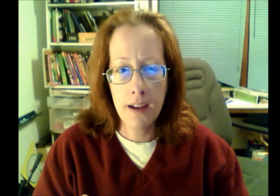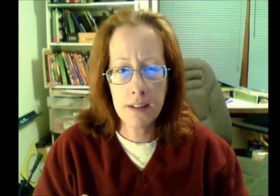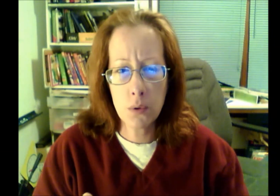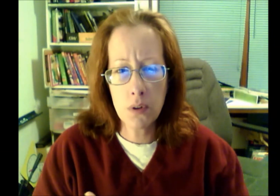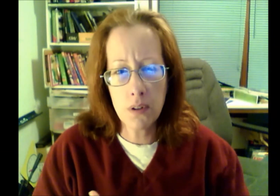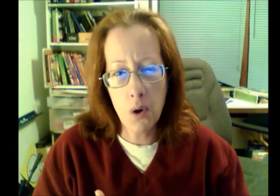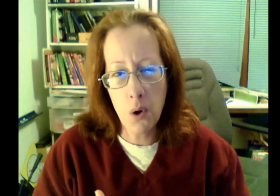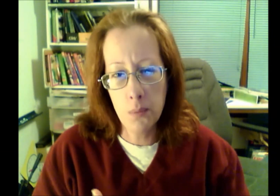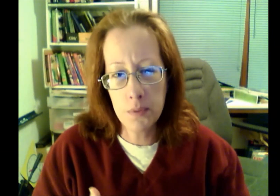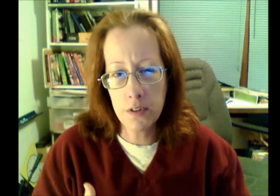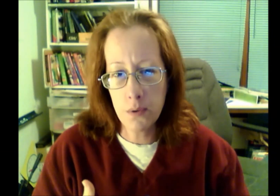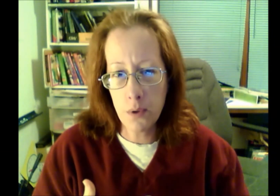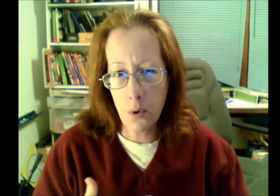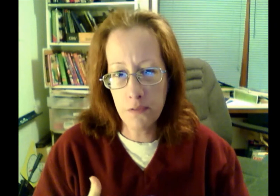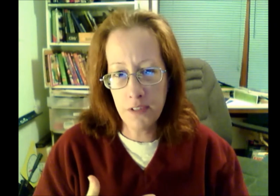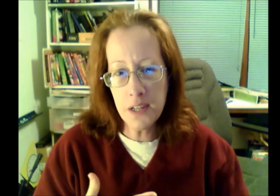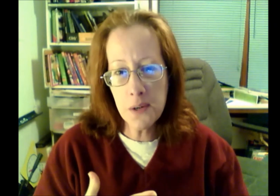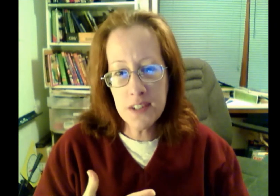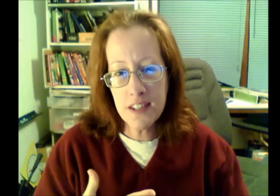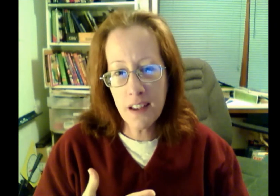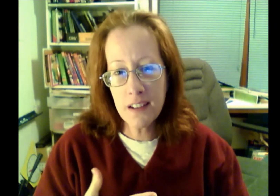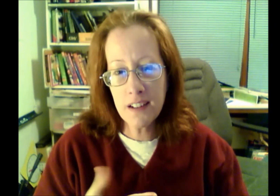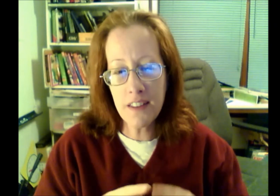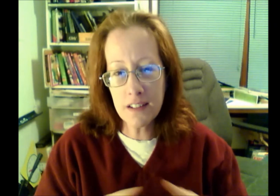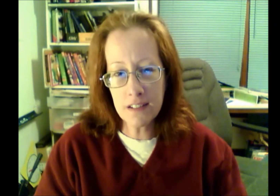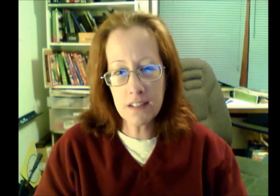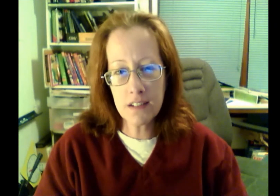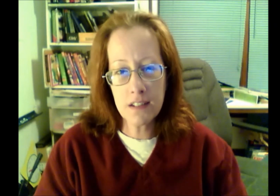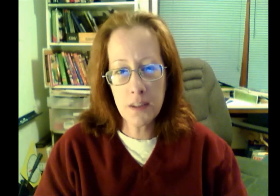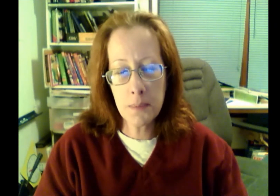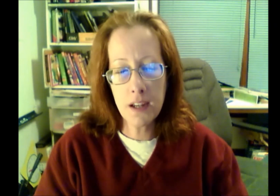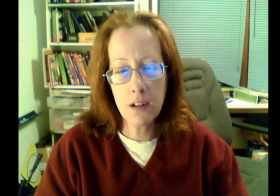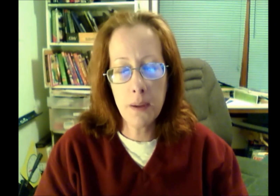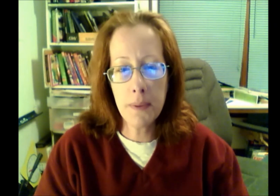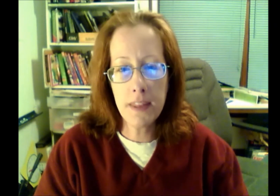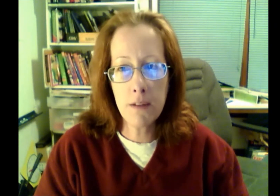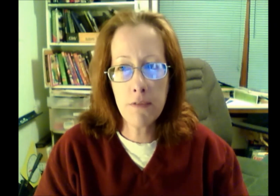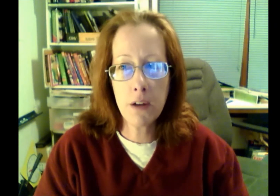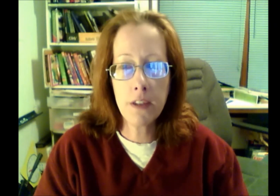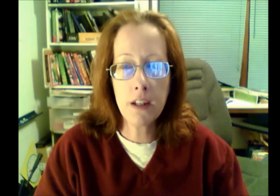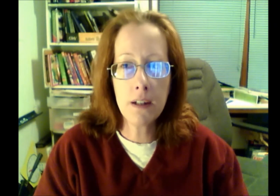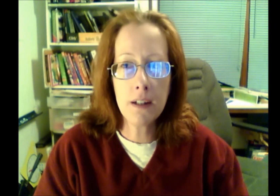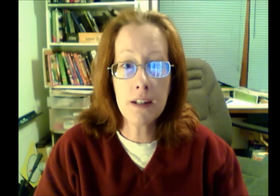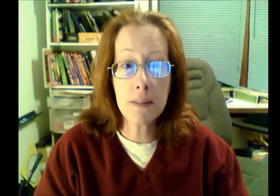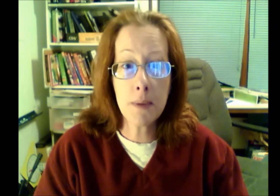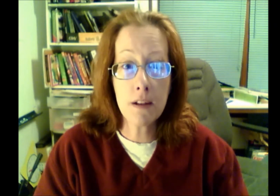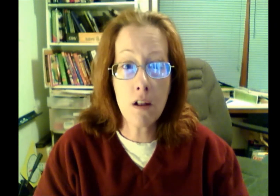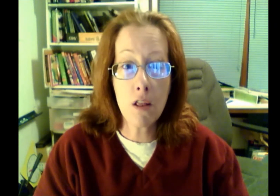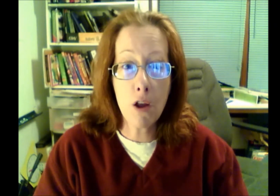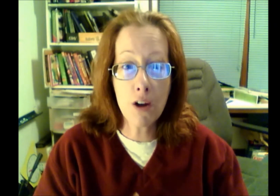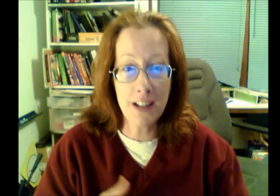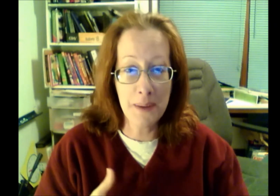sort of hoped to do the whole video in sign and then subtitle it, but then I found that it has been a long time since